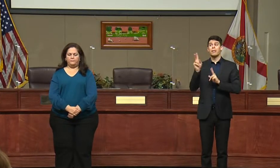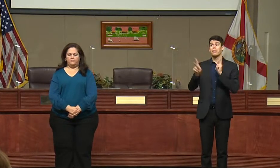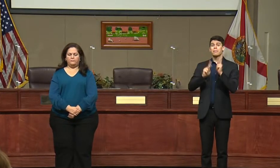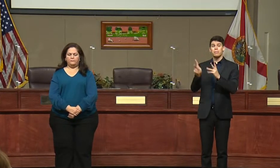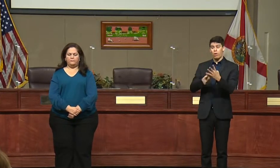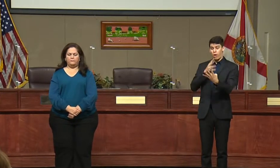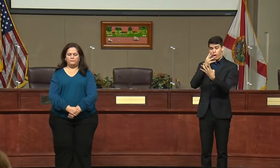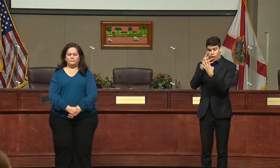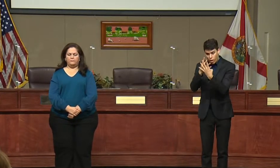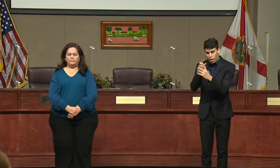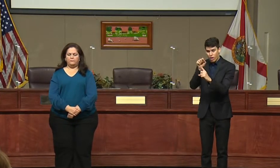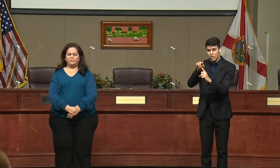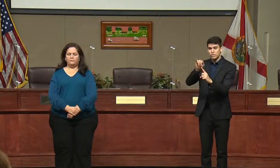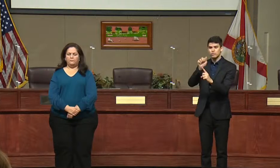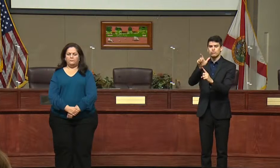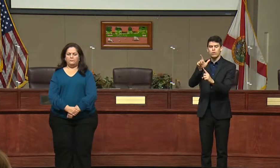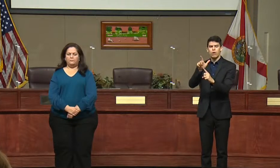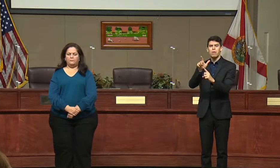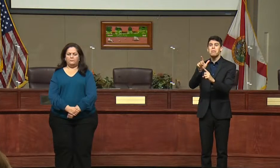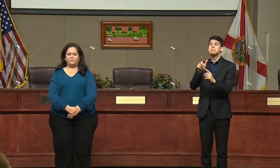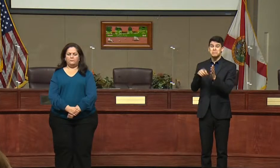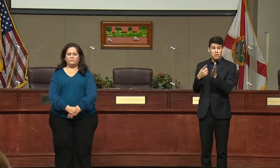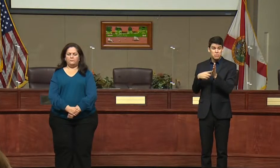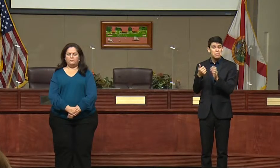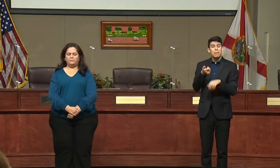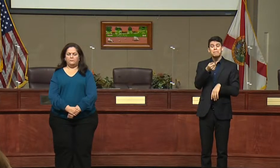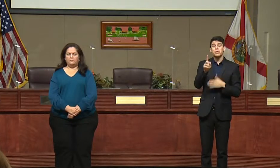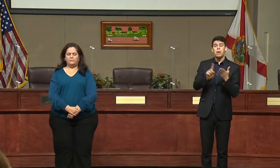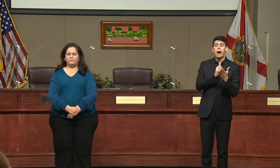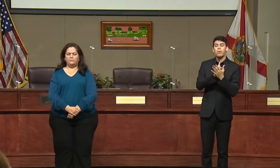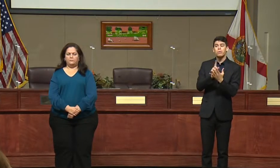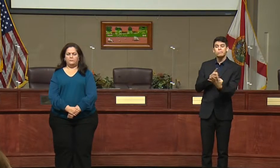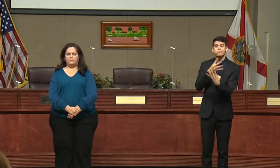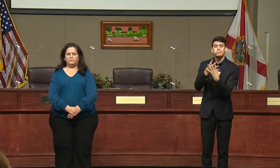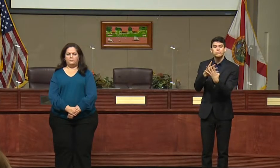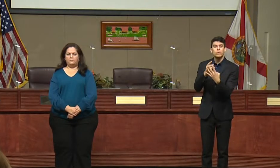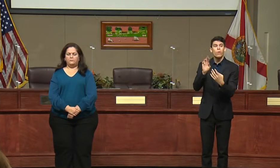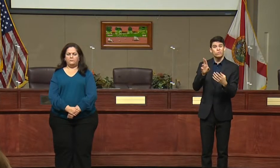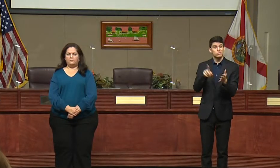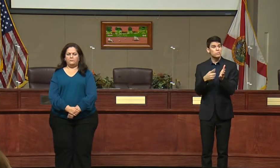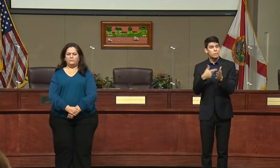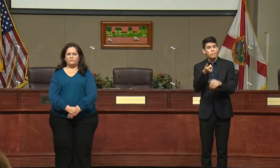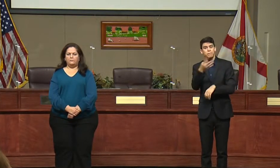jail can be there from a few hours to a few days.